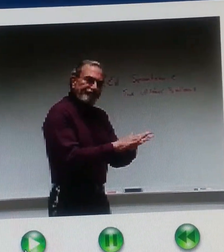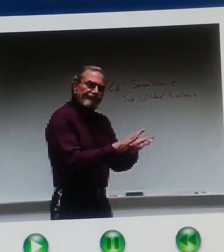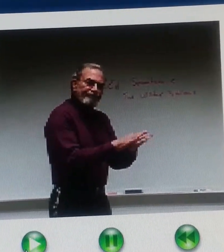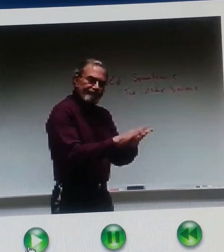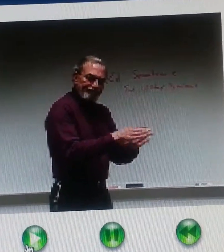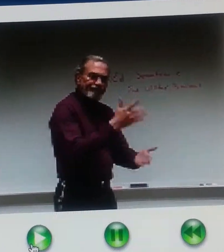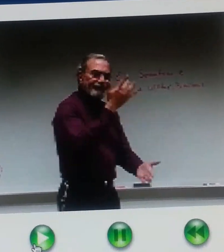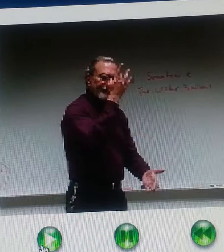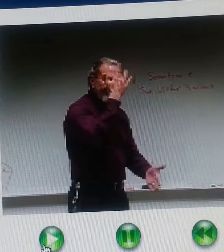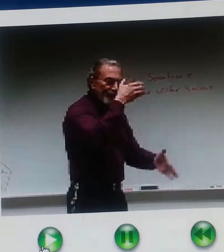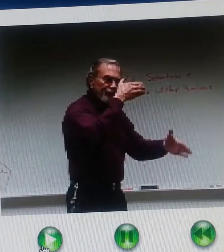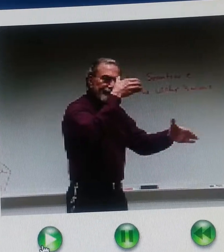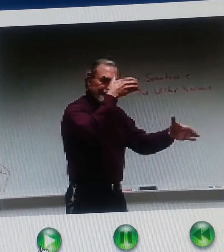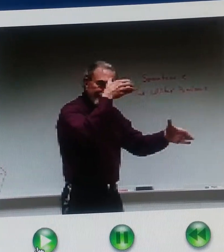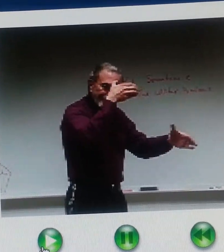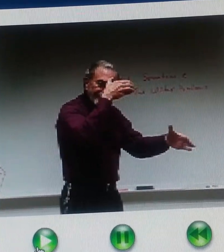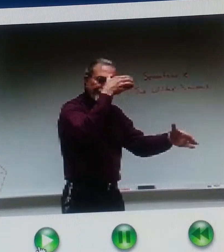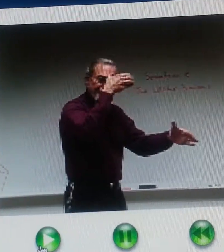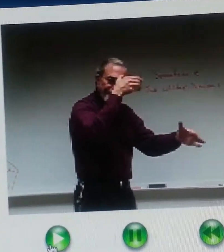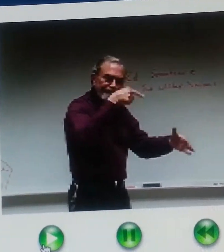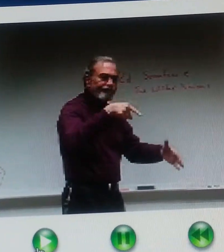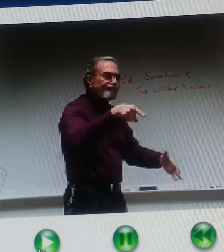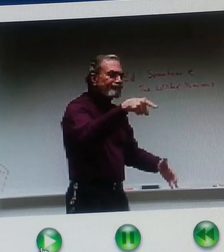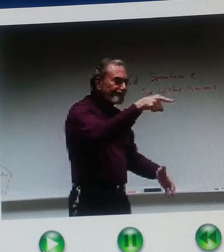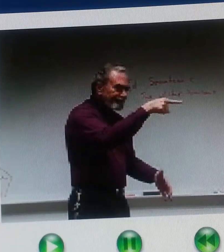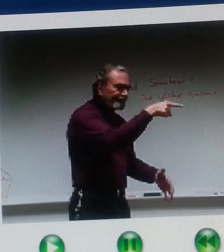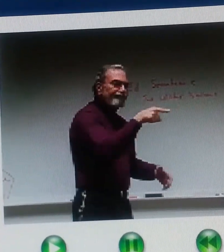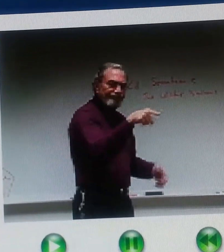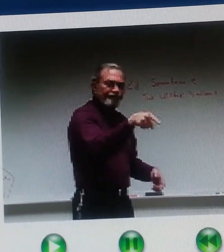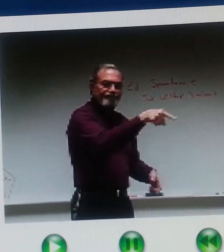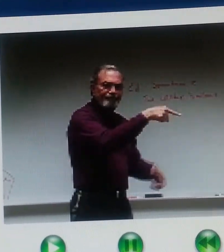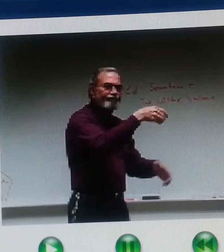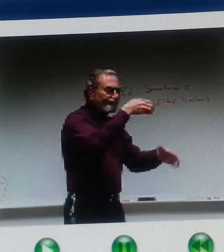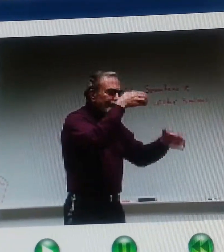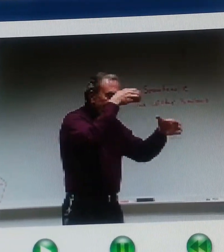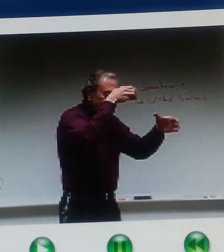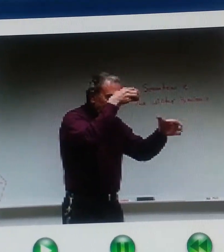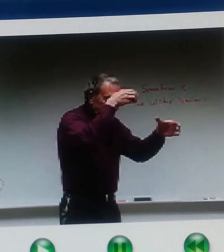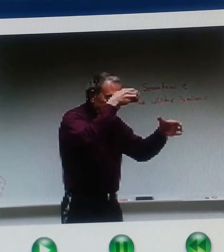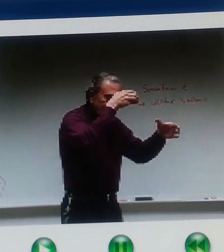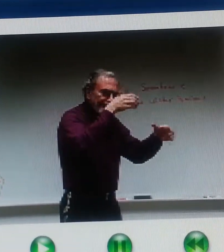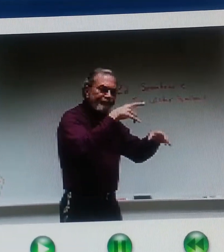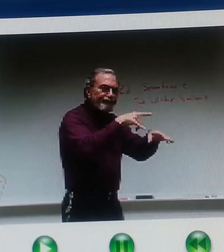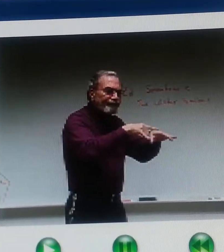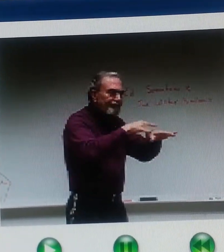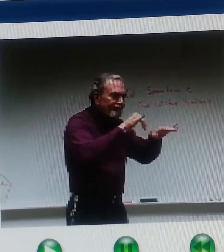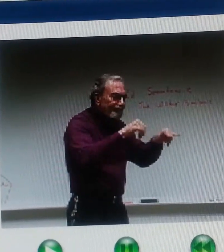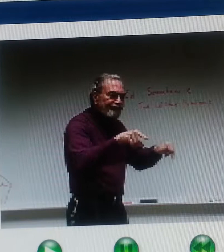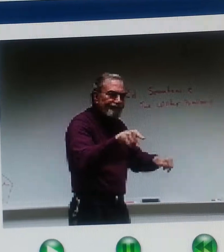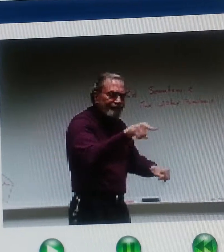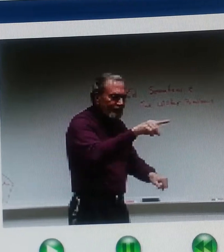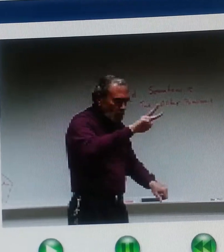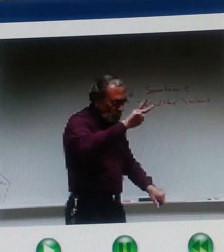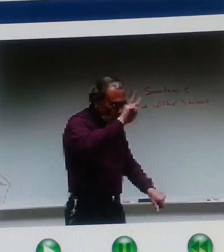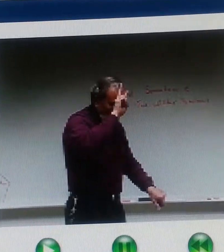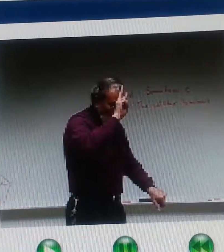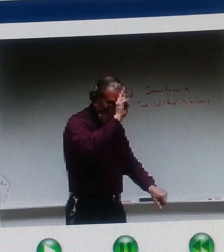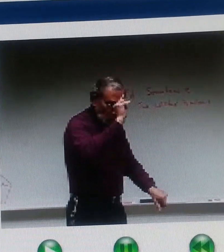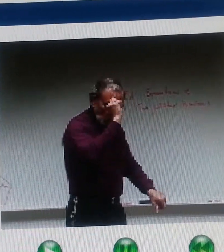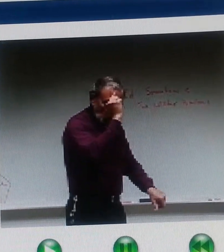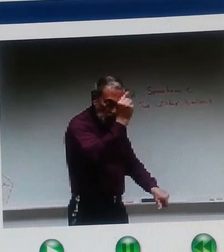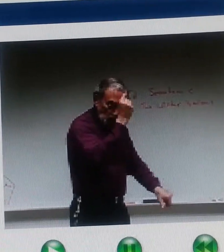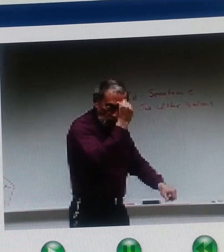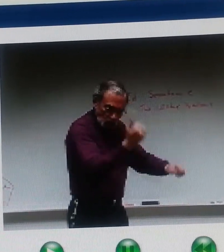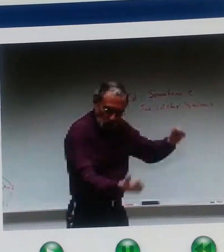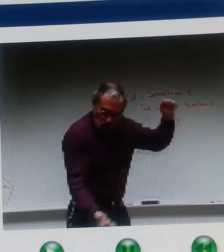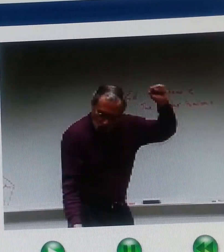And he said, well, good job. It's really smart of you to do that. You know, you really know a lot about that, but